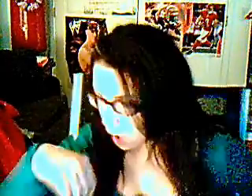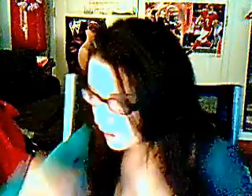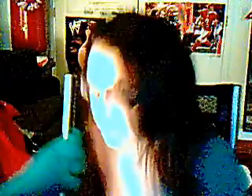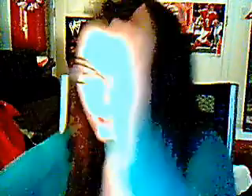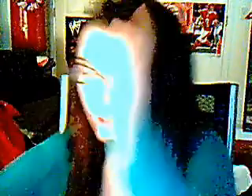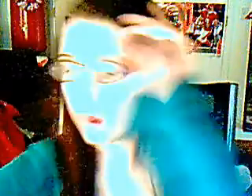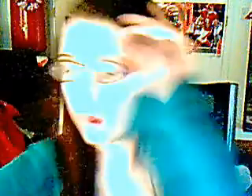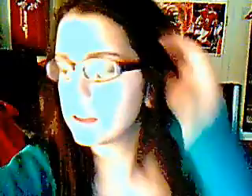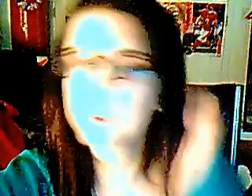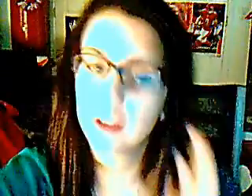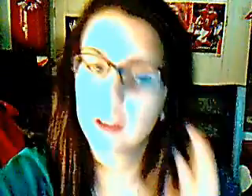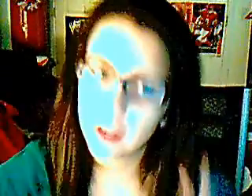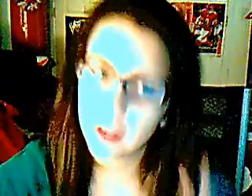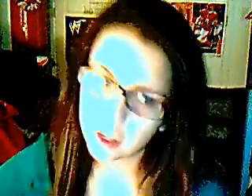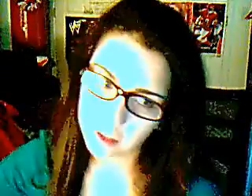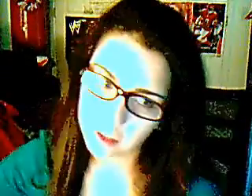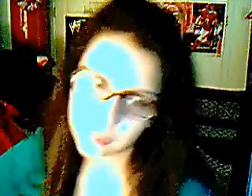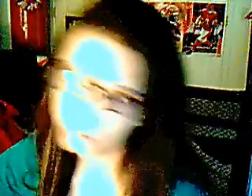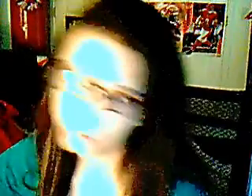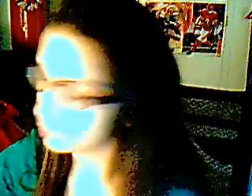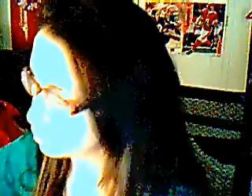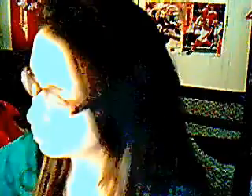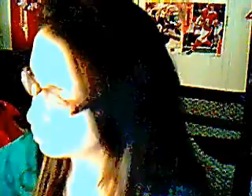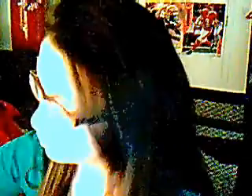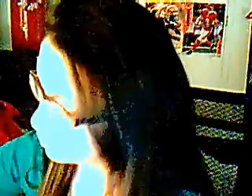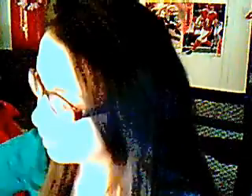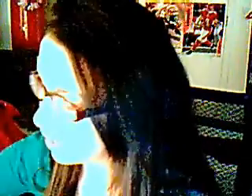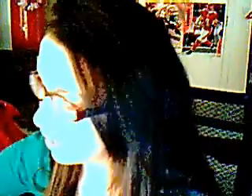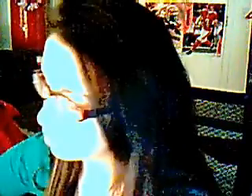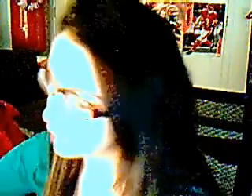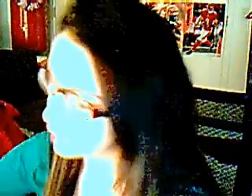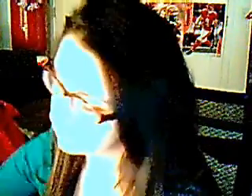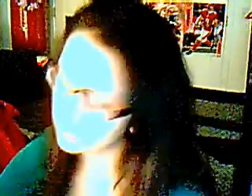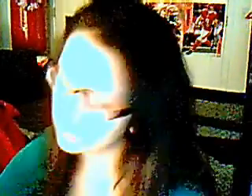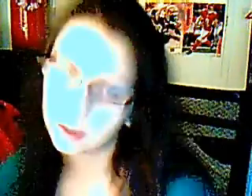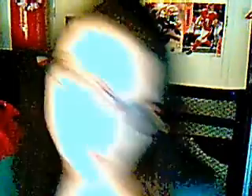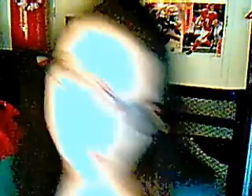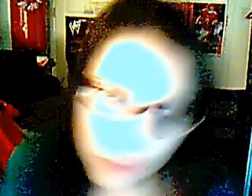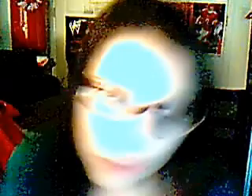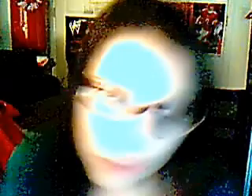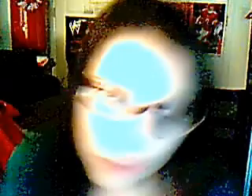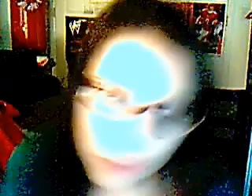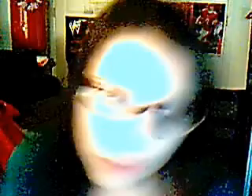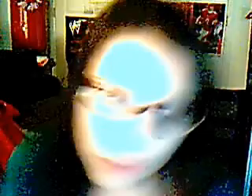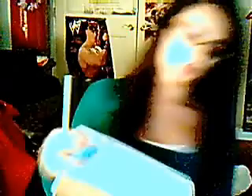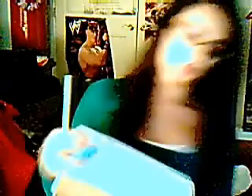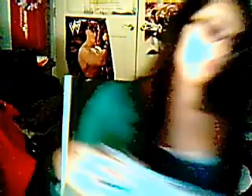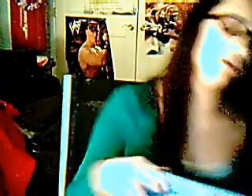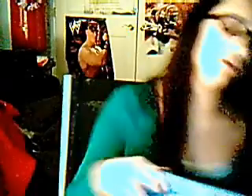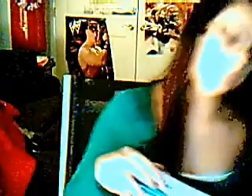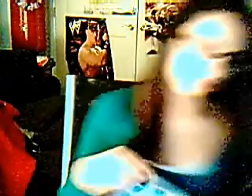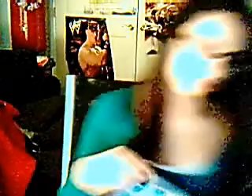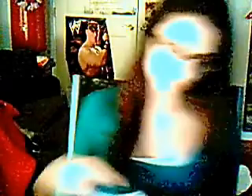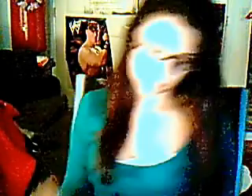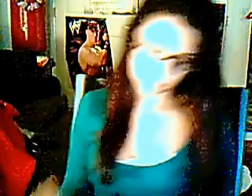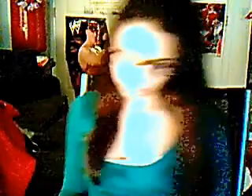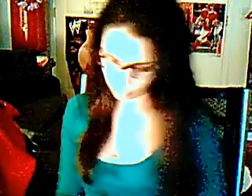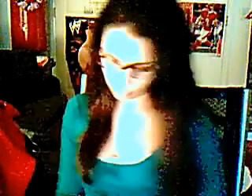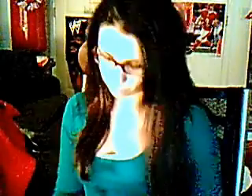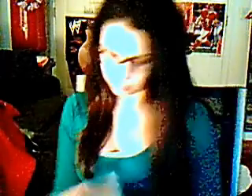I got a new account thing because mine's old and